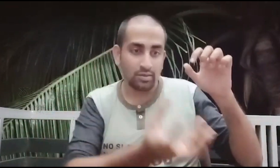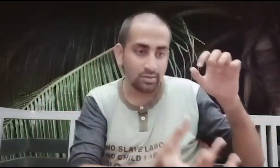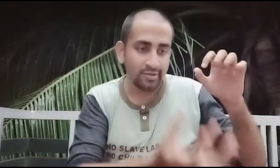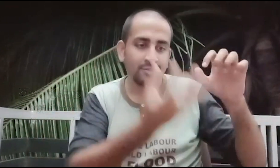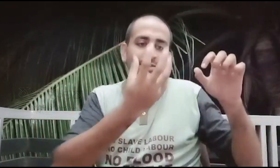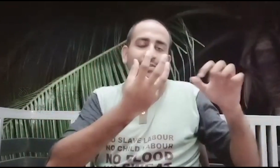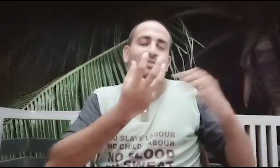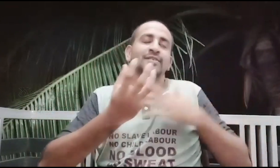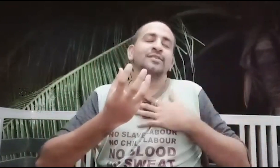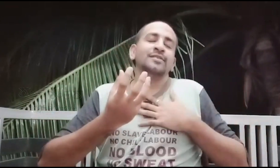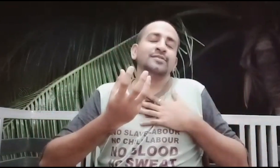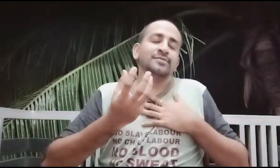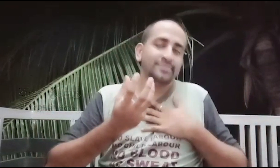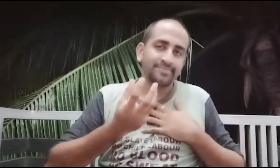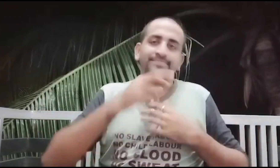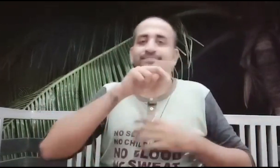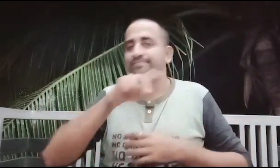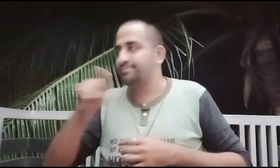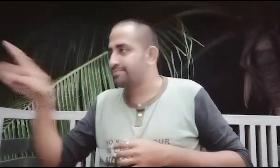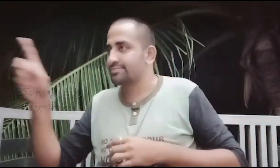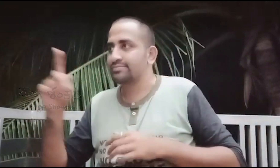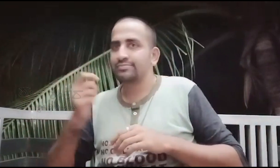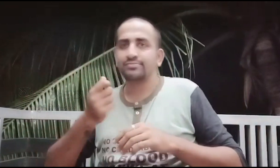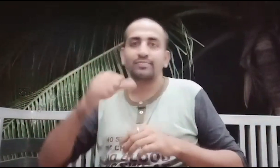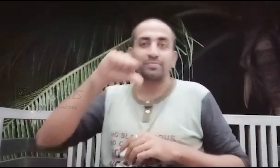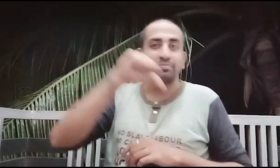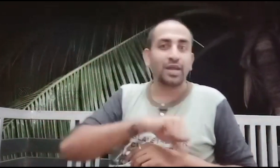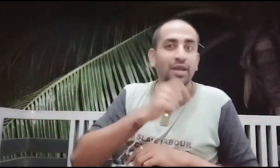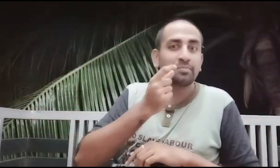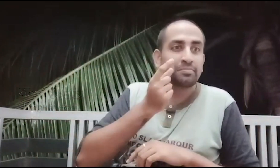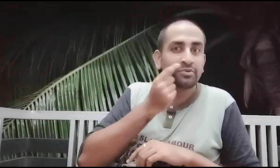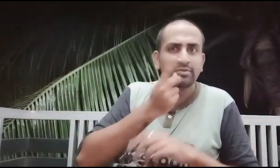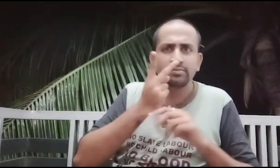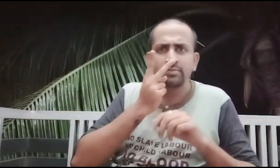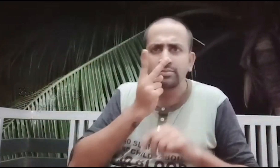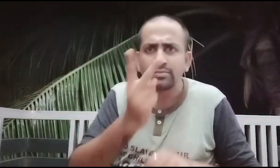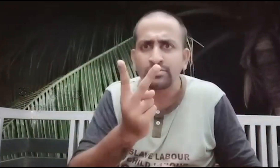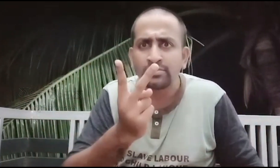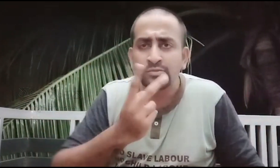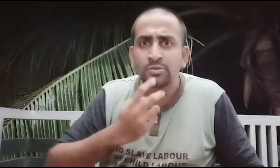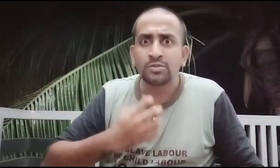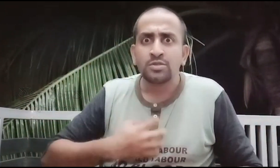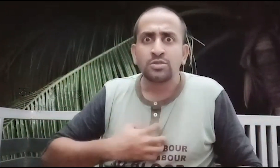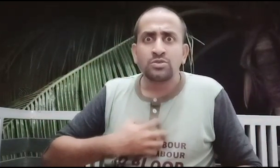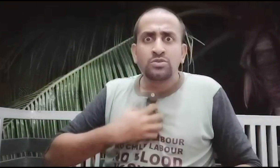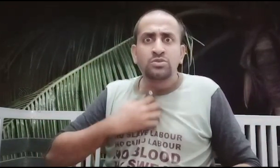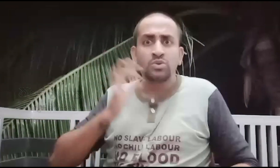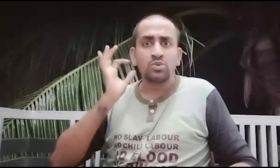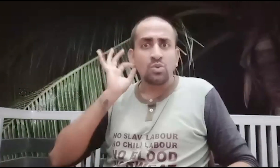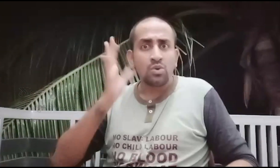basket and picking up the golden egg. The bad man saw it and